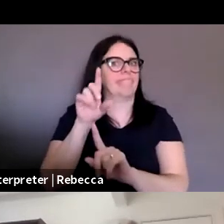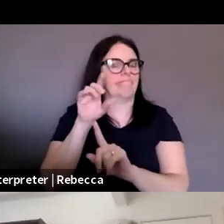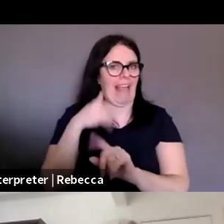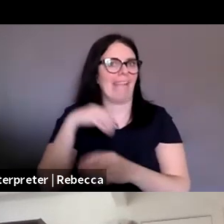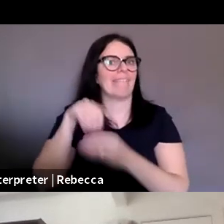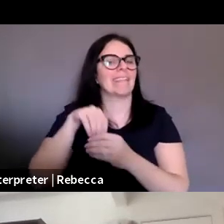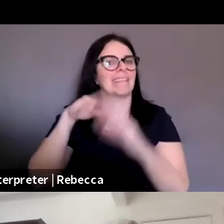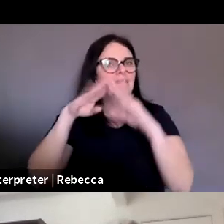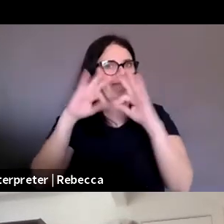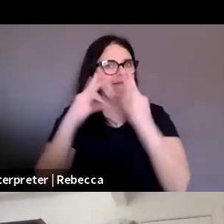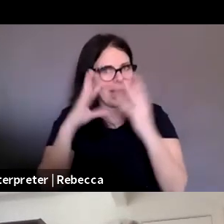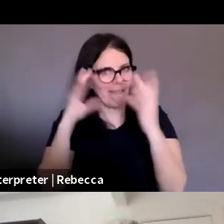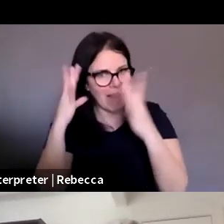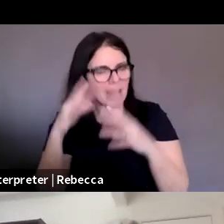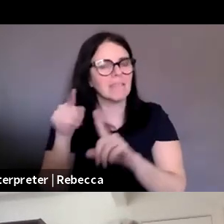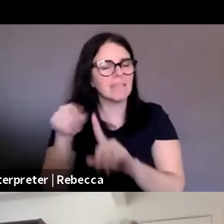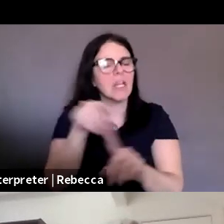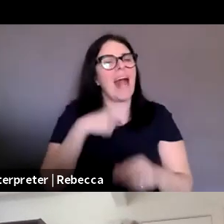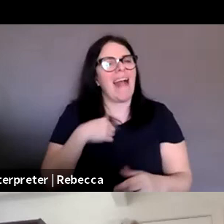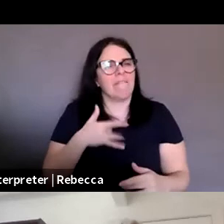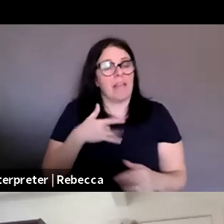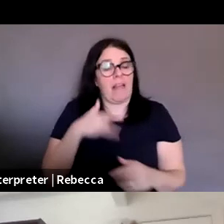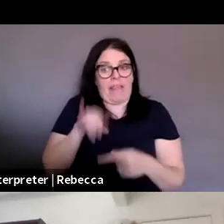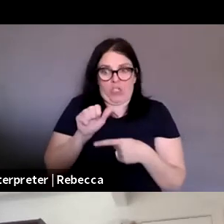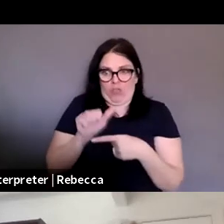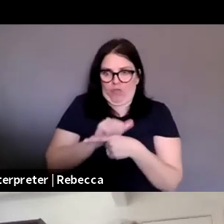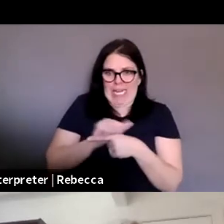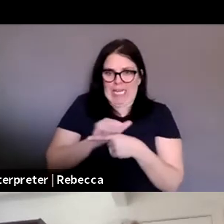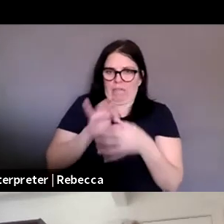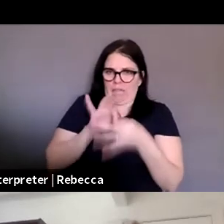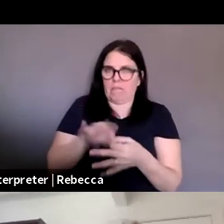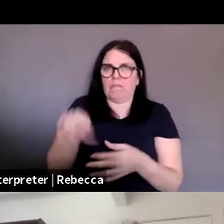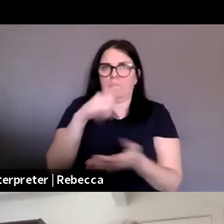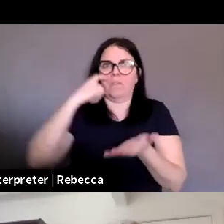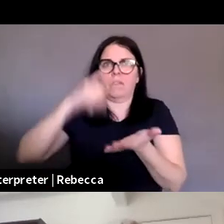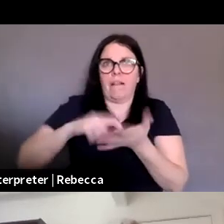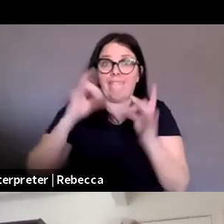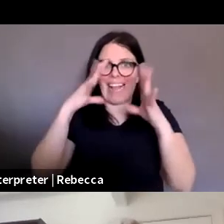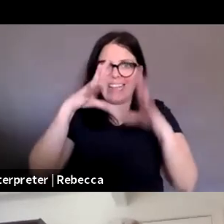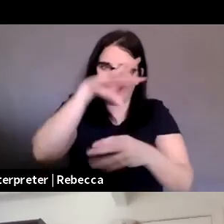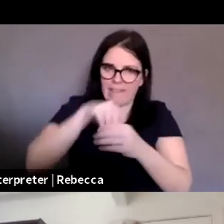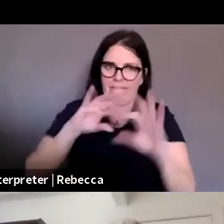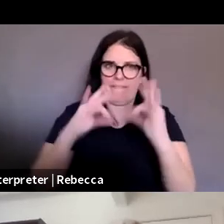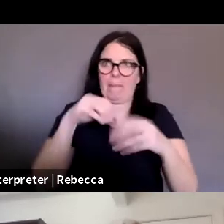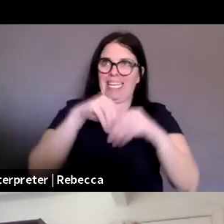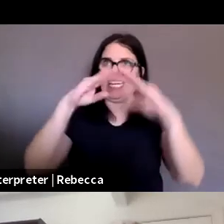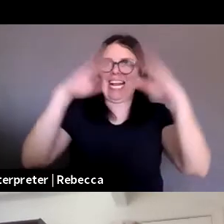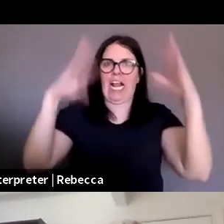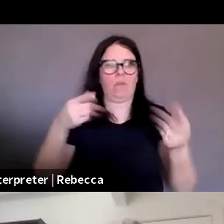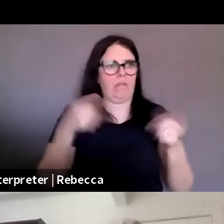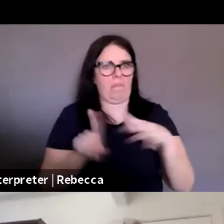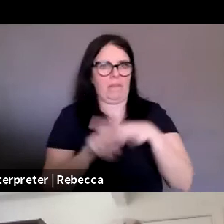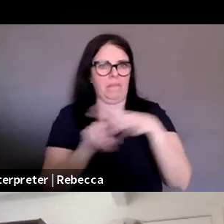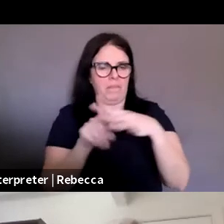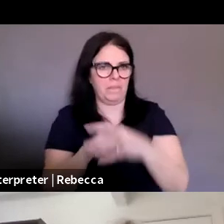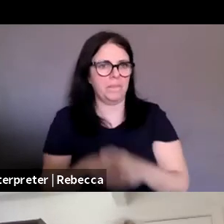that needs to be done is more training, in-depth training on domestic violence for more screening and more assessment. Simon, I